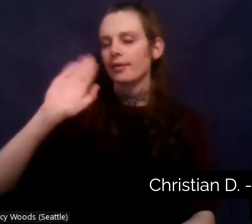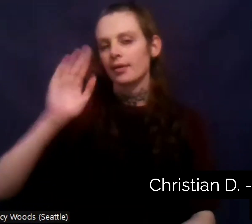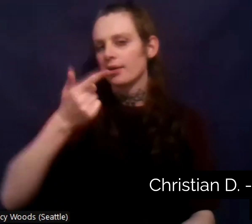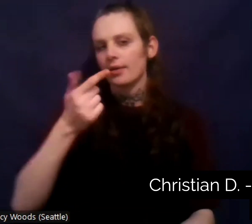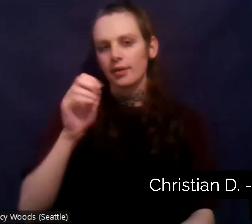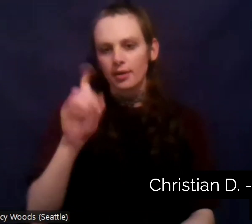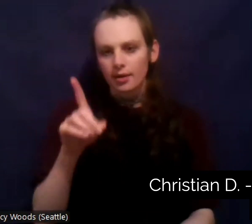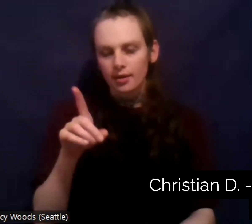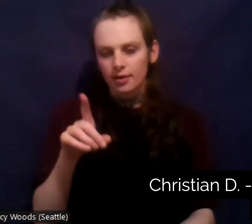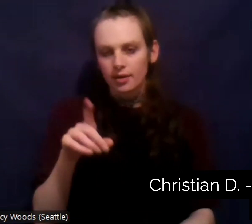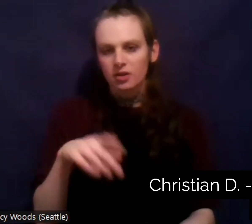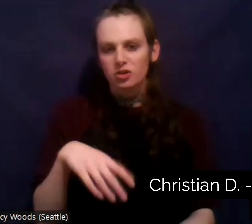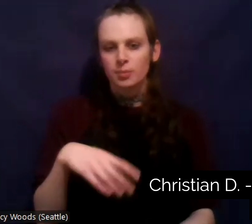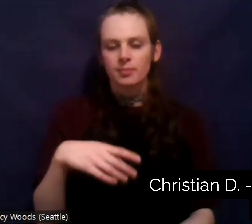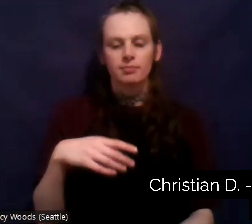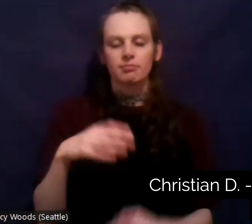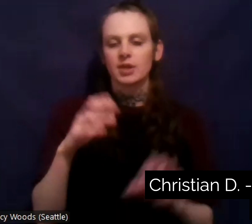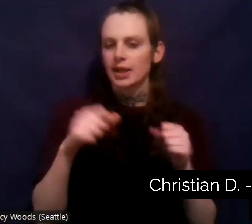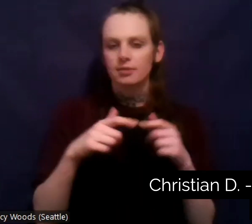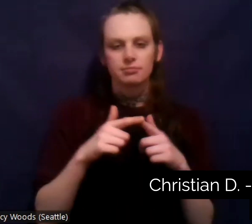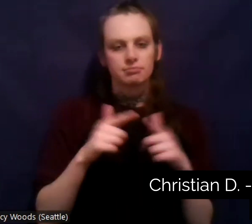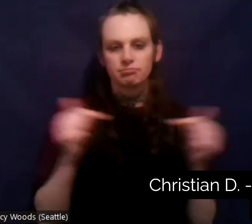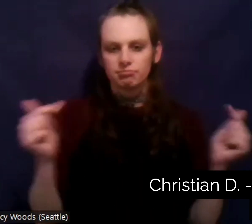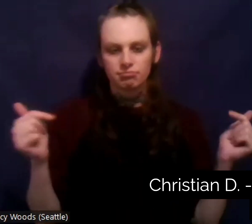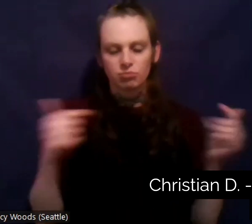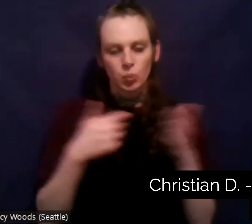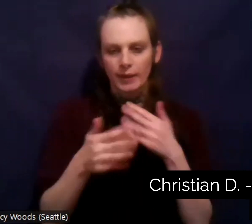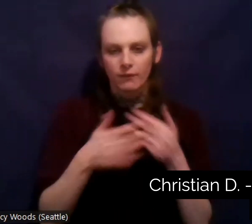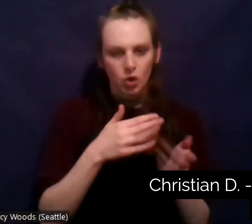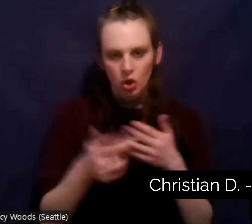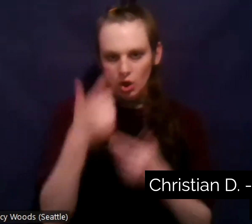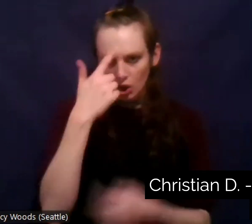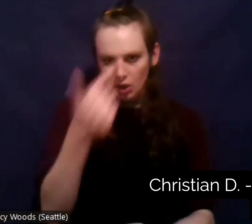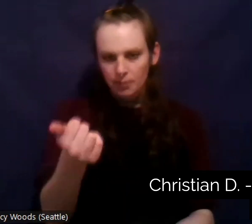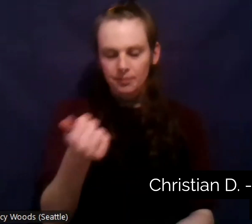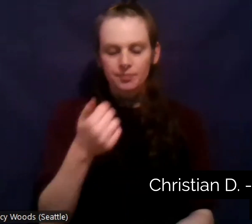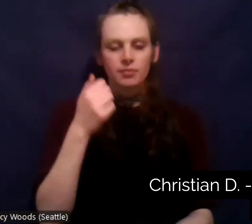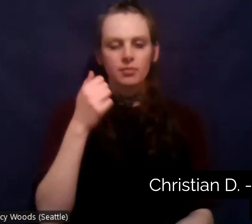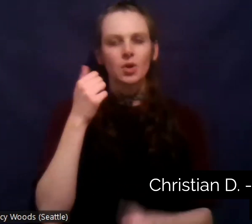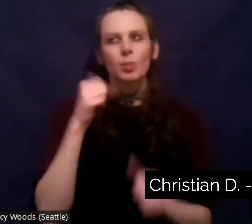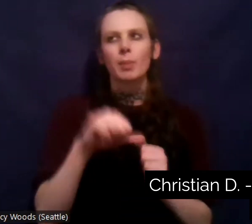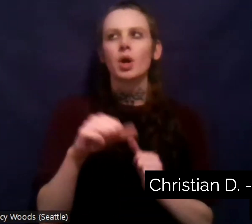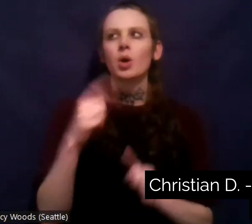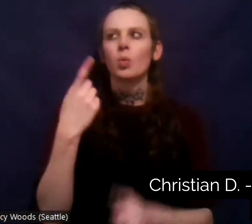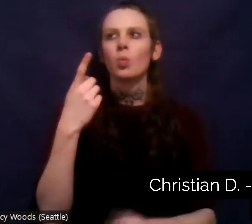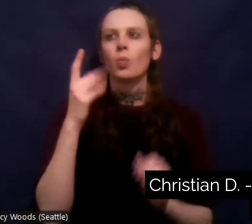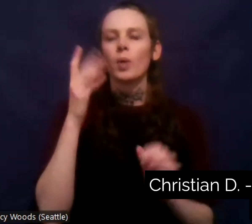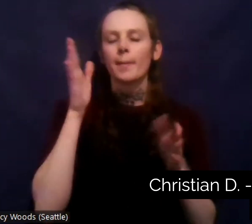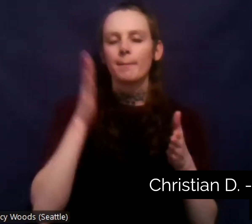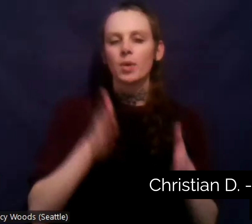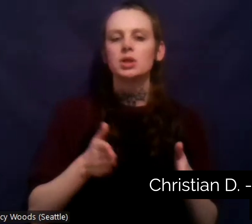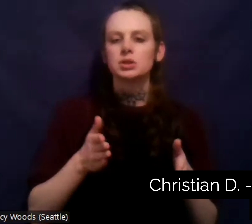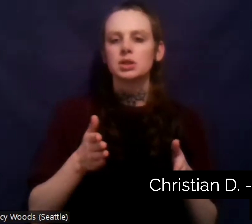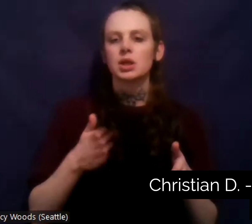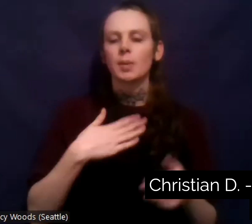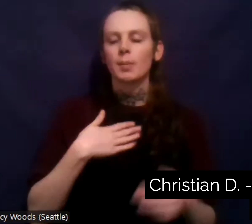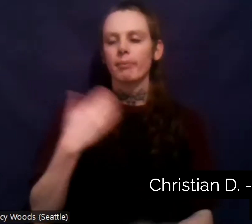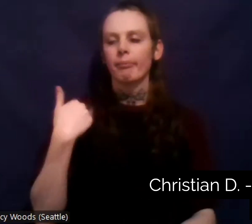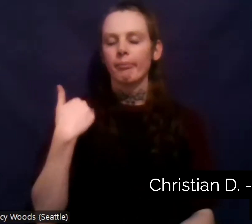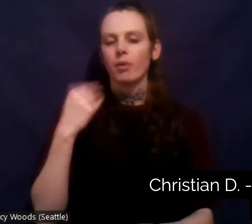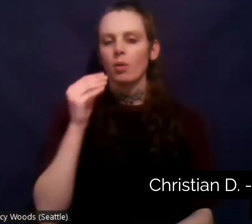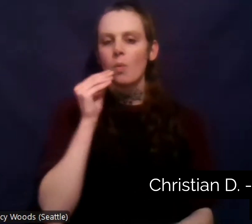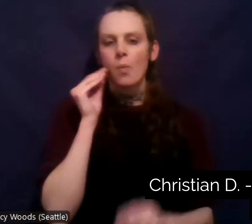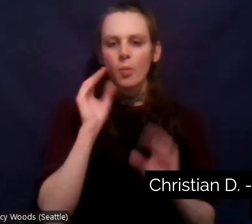or a saint. It can be anything. Like I remembered some guy in one of my home groups. Jackie Chan